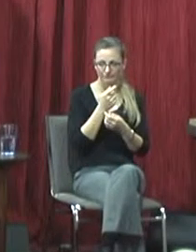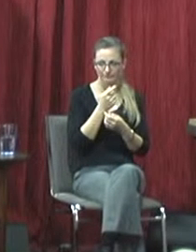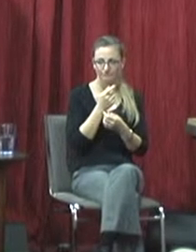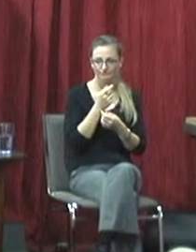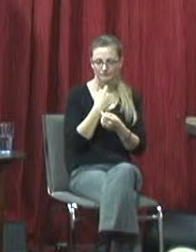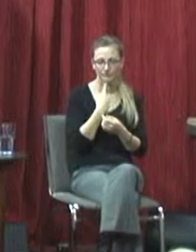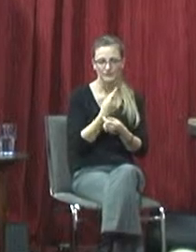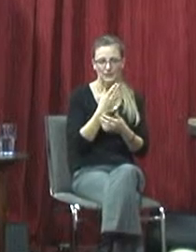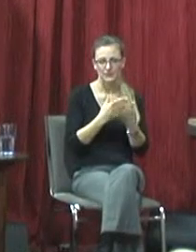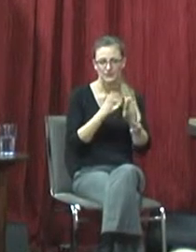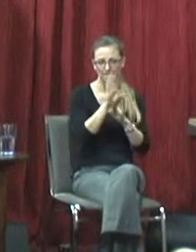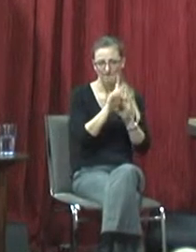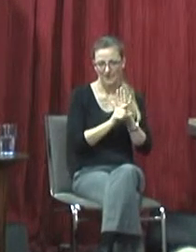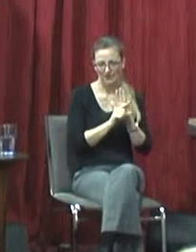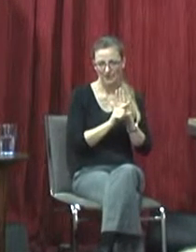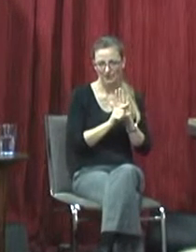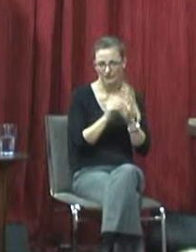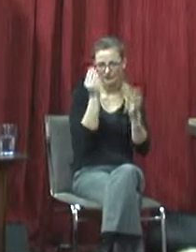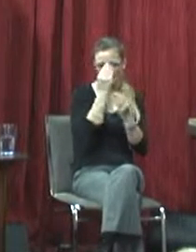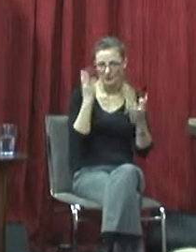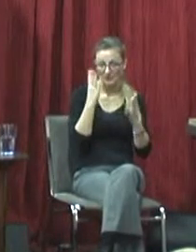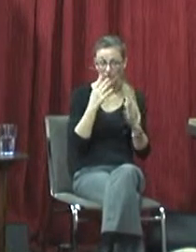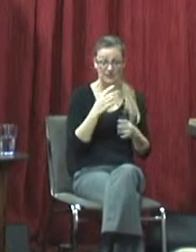For this community, there's very strong